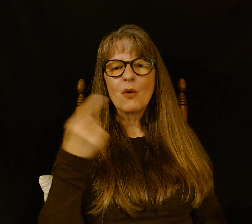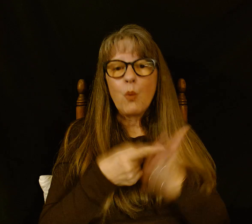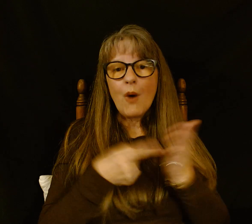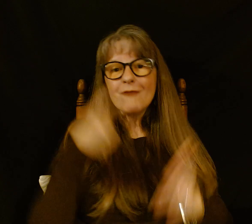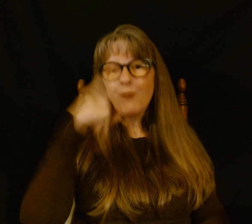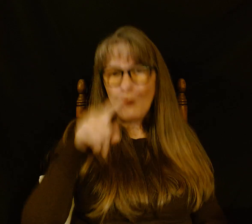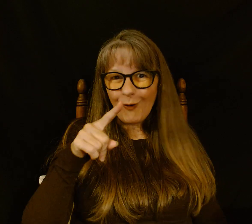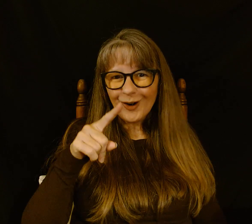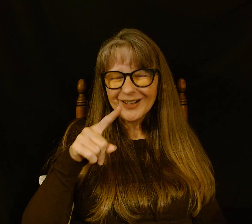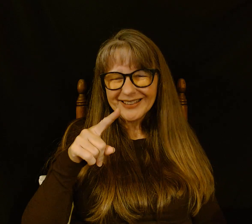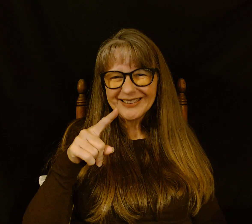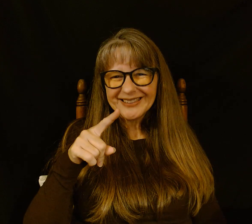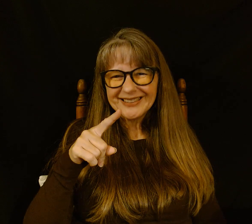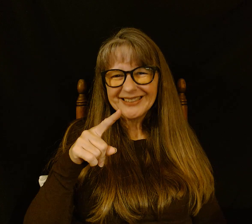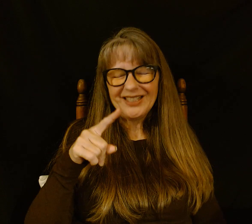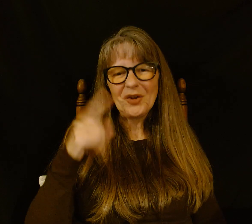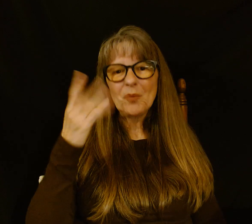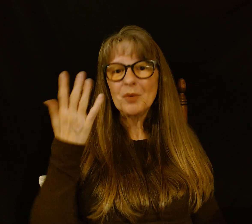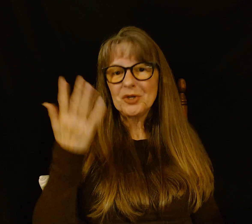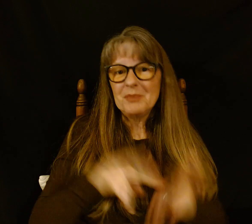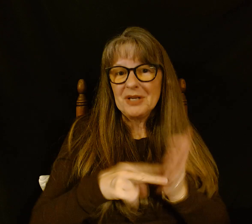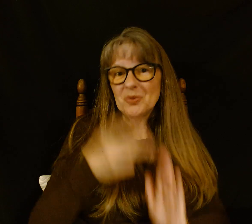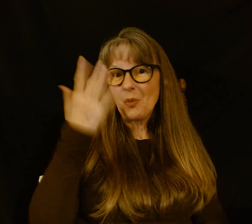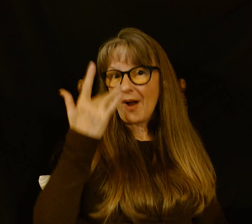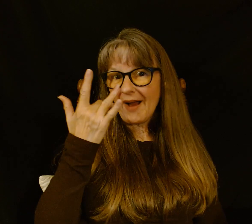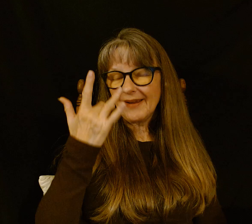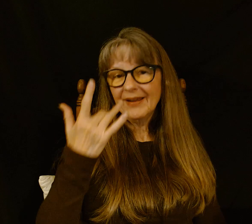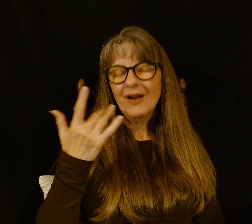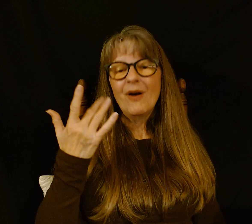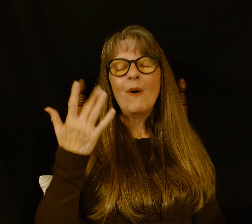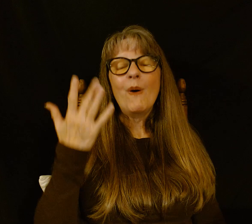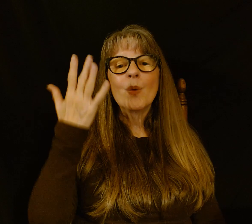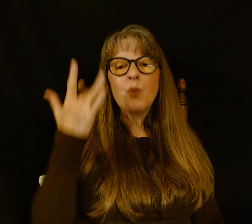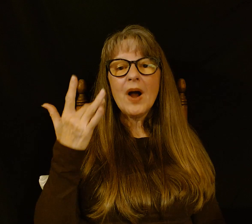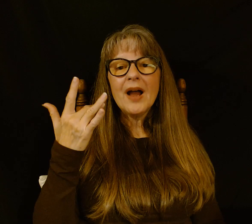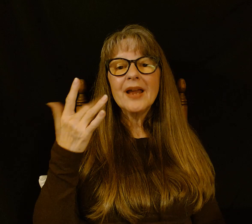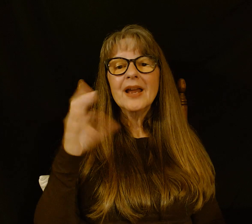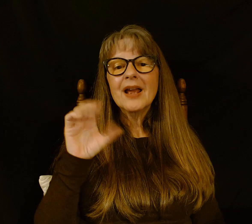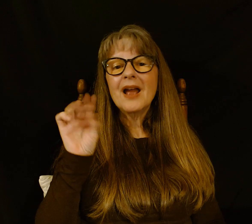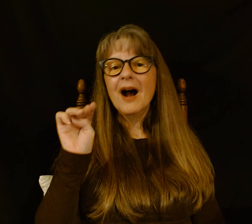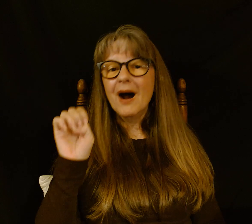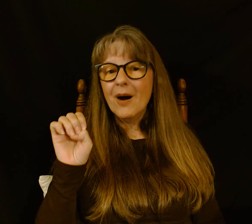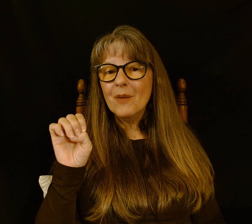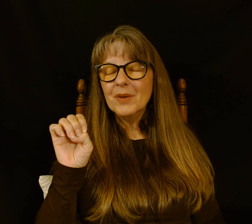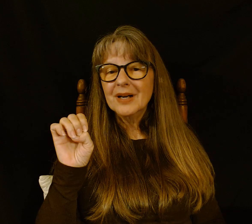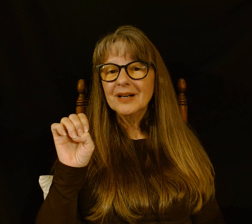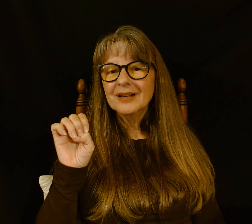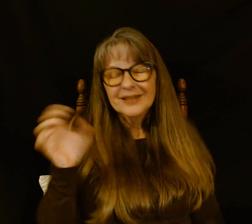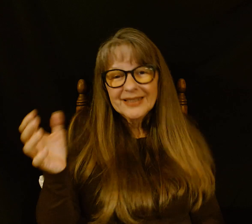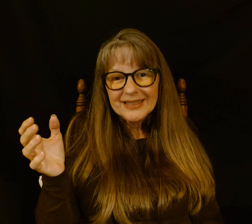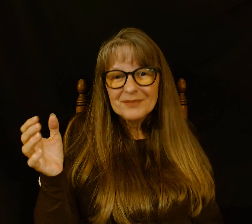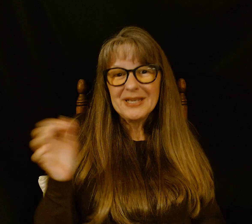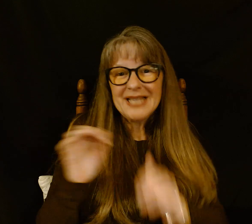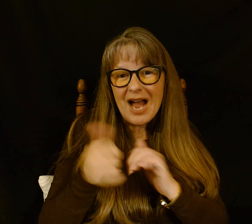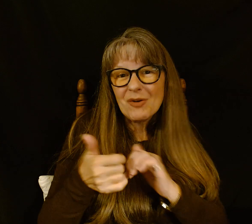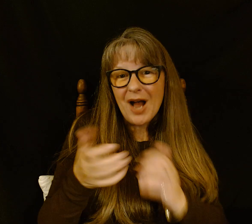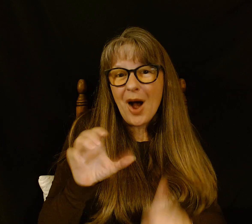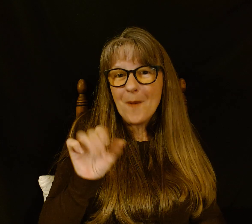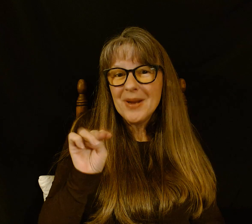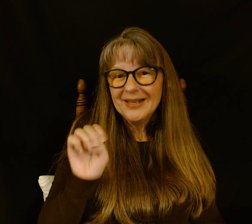what for, which means why, or why come means how come,